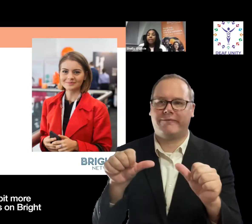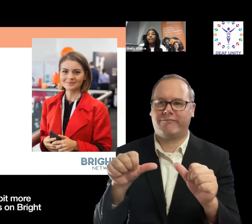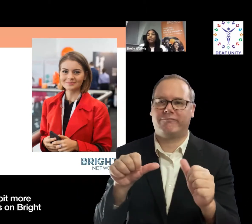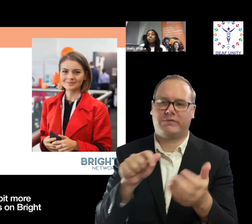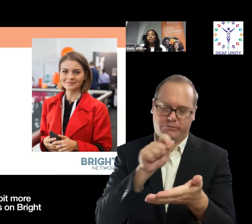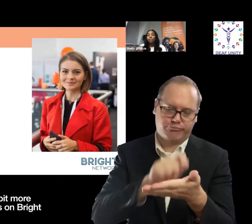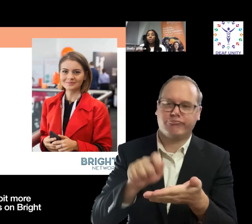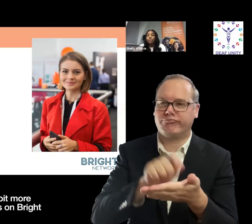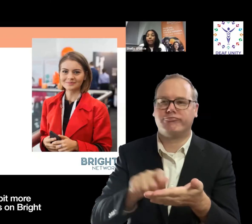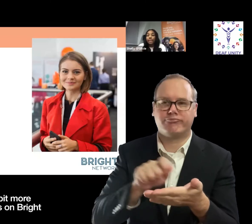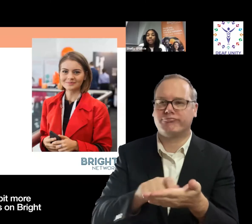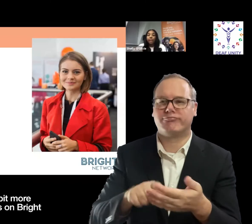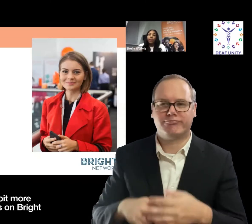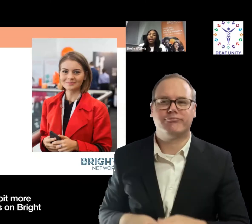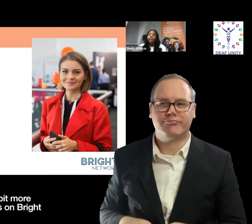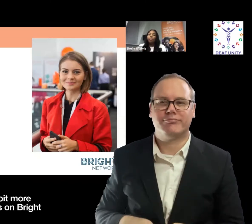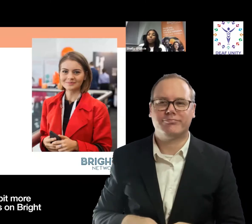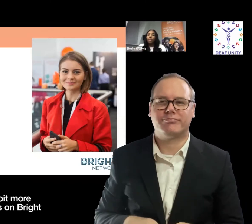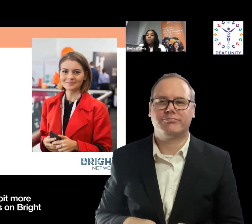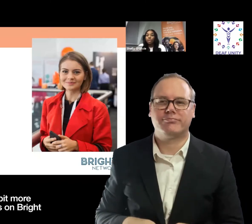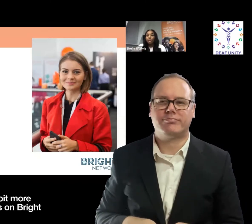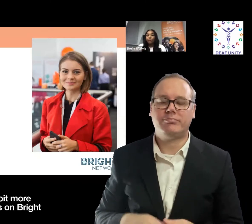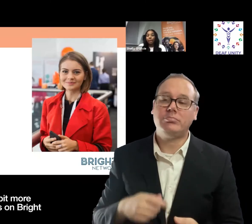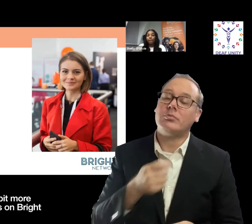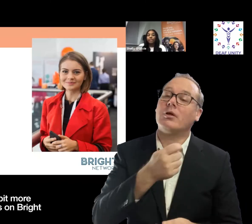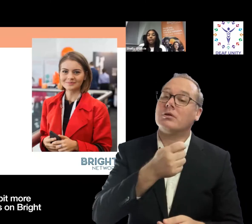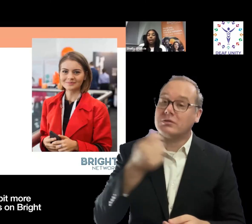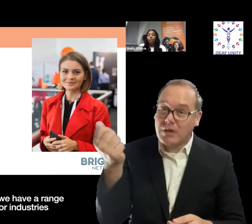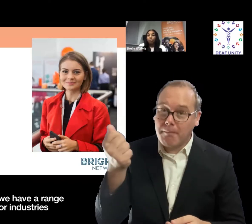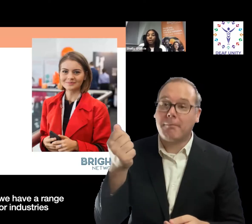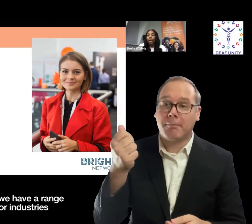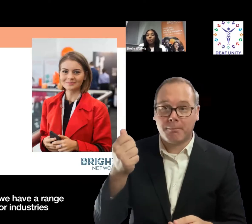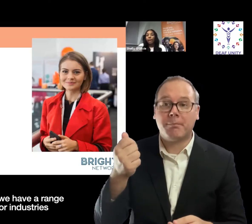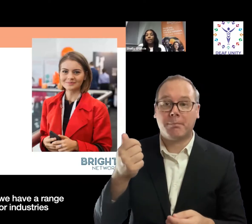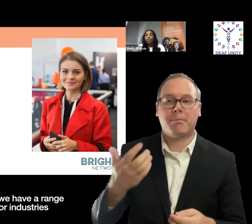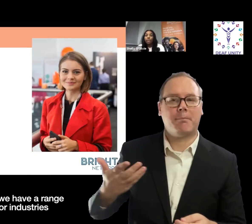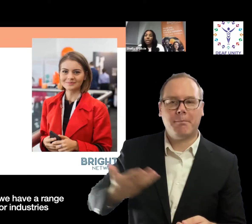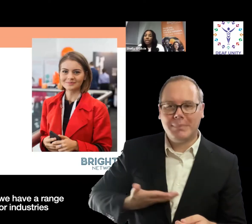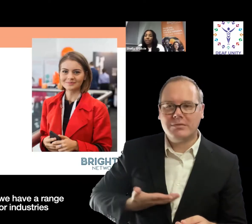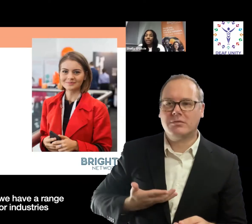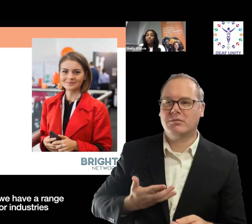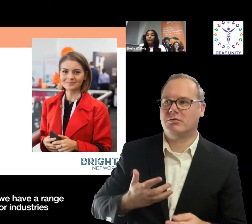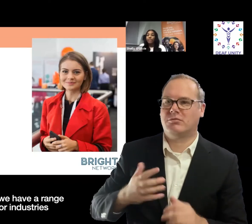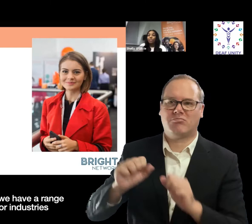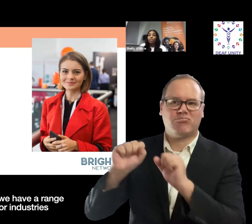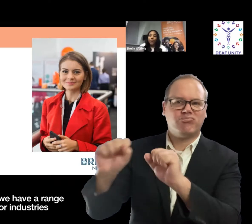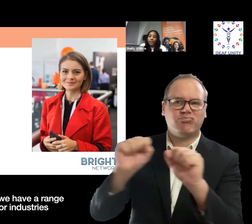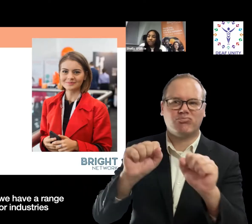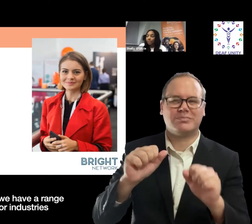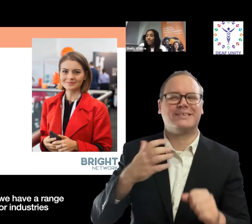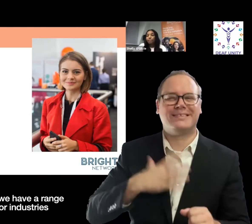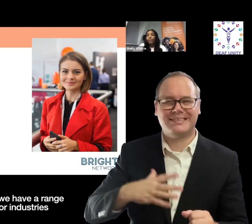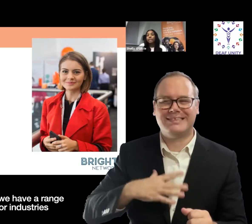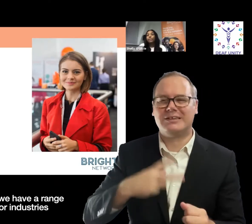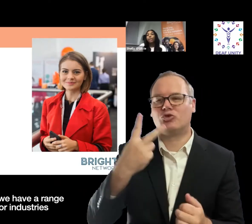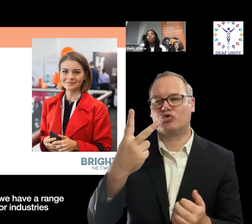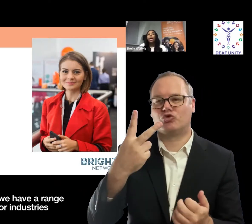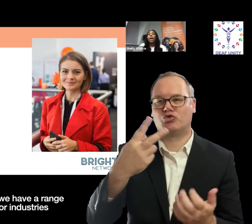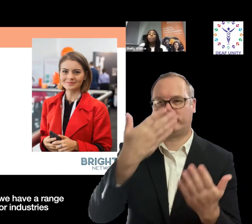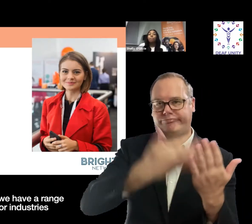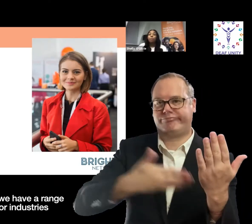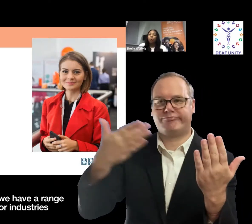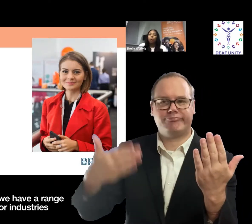standard and is a bit more expected. But what you can do is on Bright Network, if you search CV templates, we have a range of different templates for